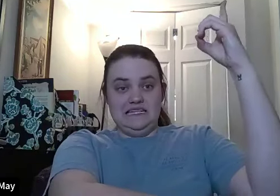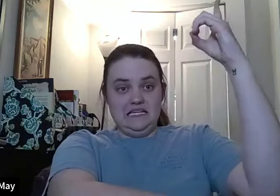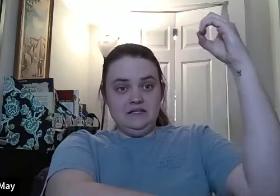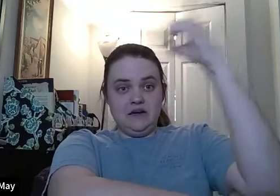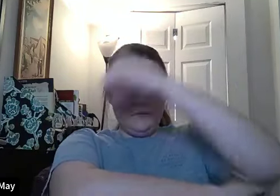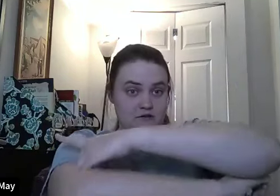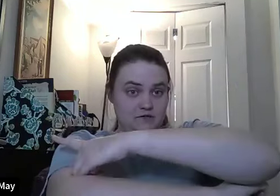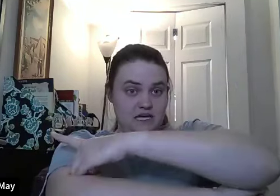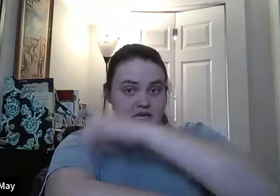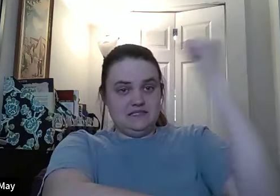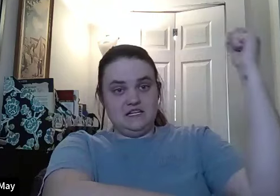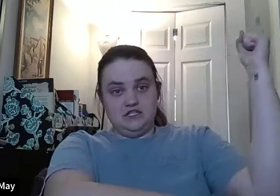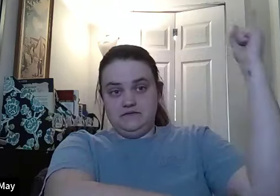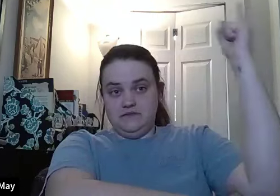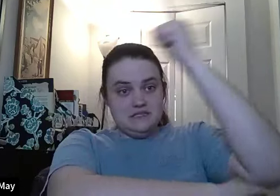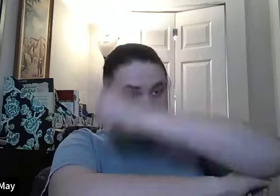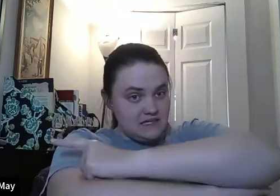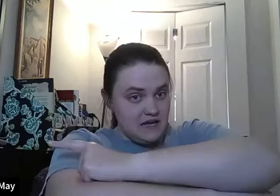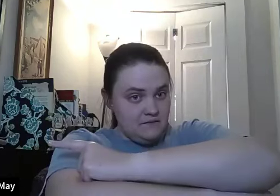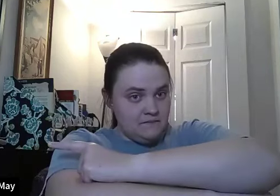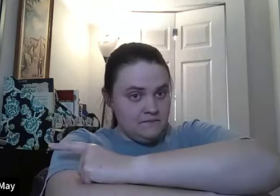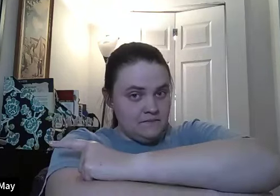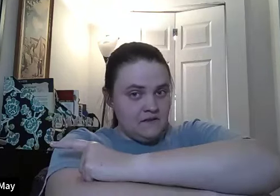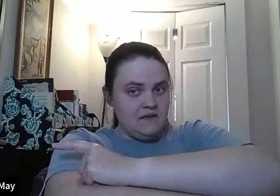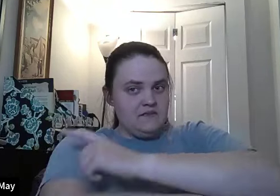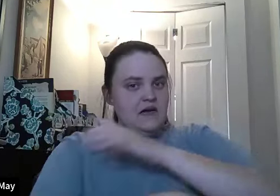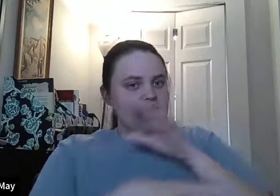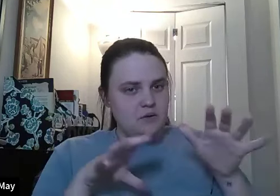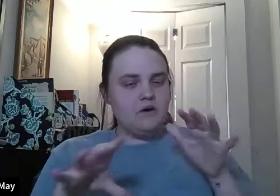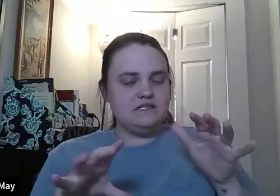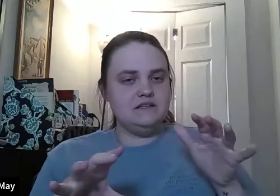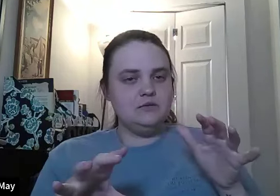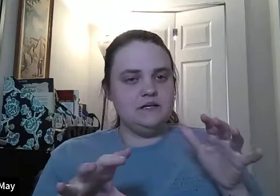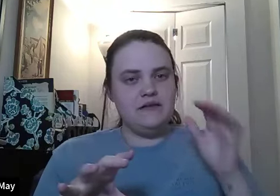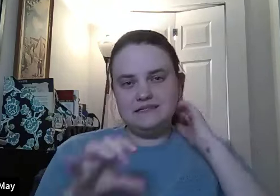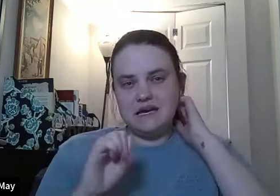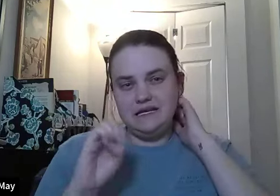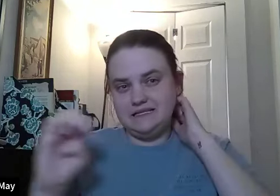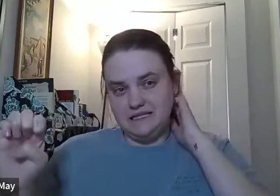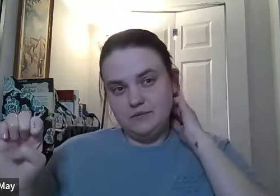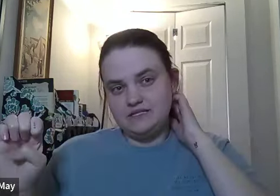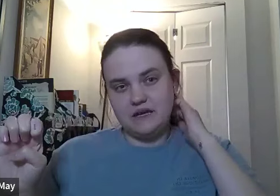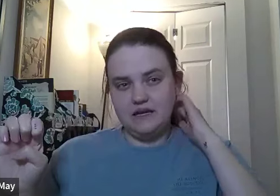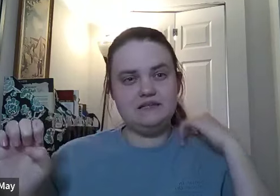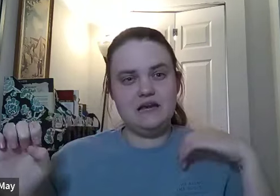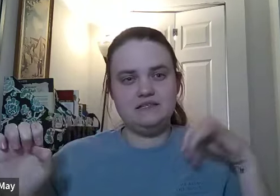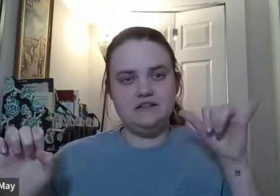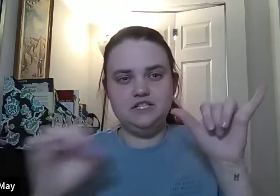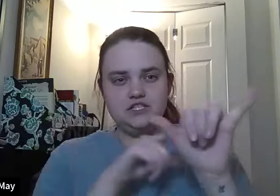D up here for day instead of just a fist in day. That can be where it's a little bit, that signing C, where it's signing exact English, is